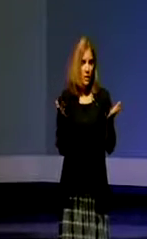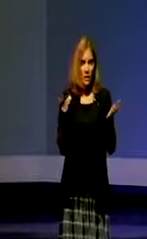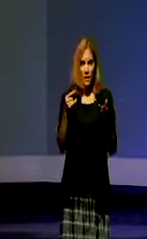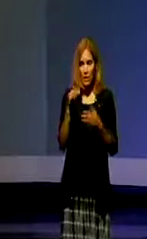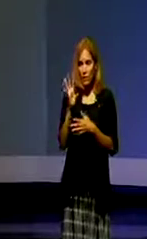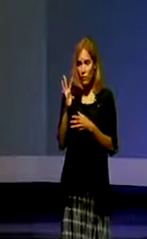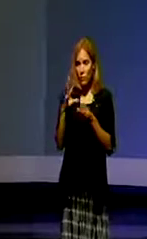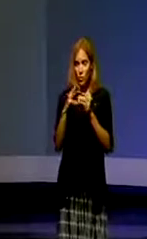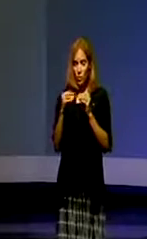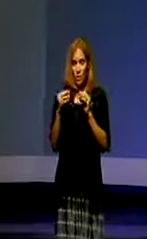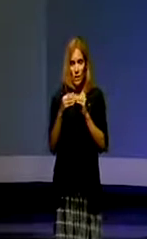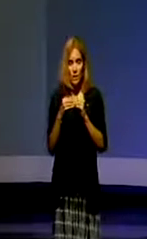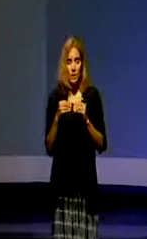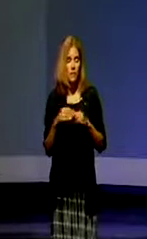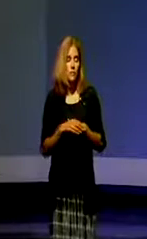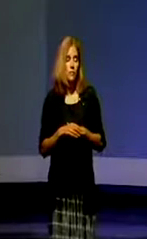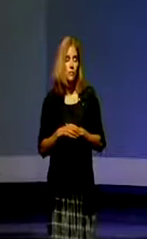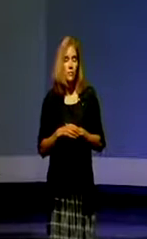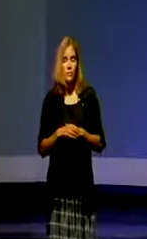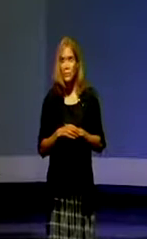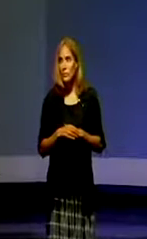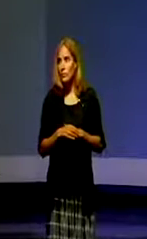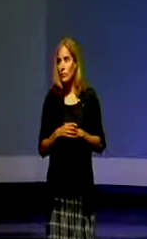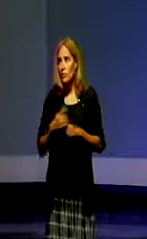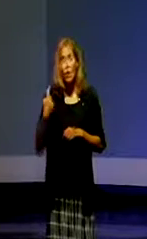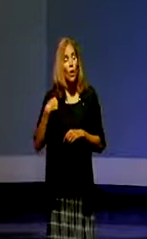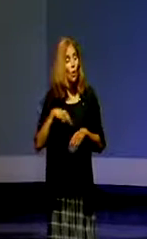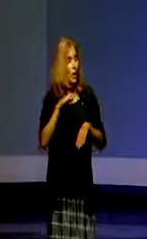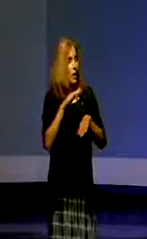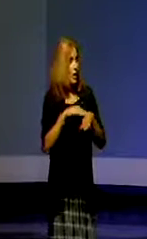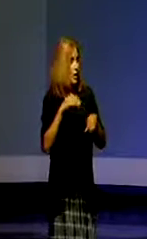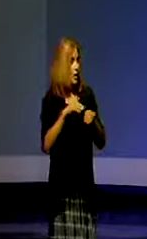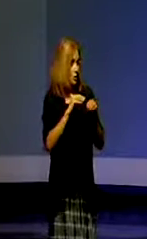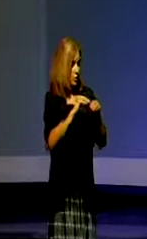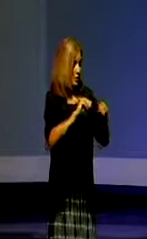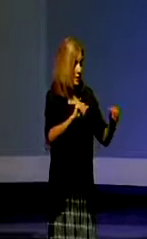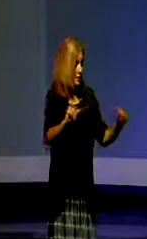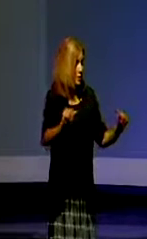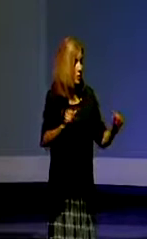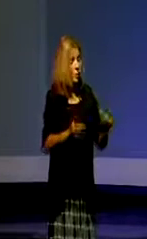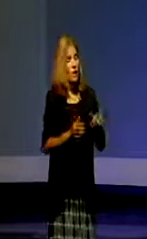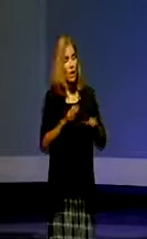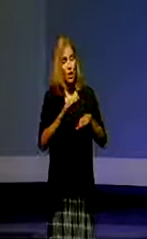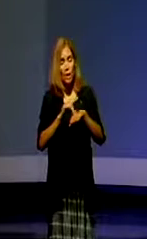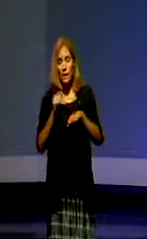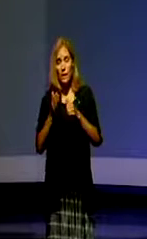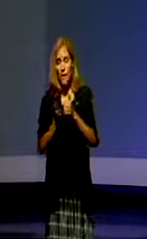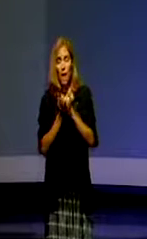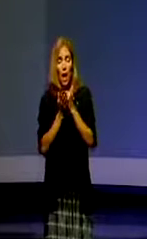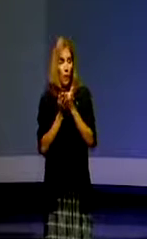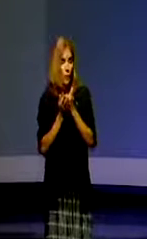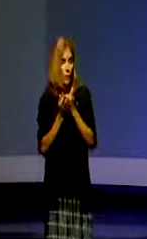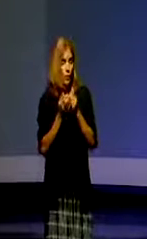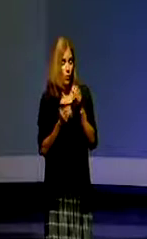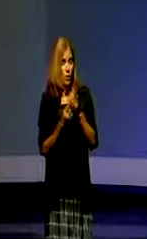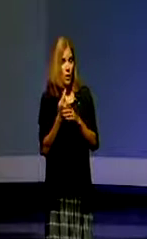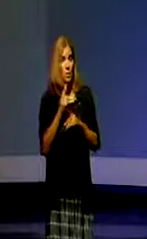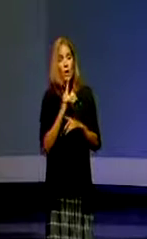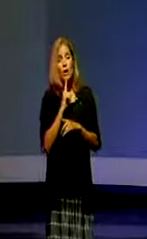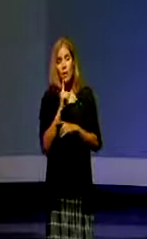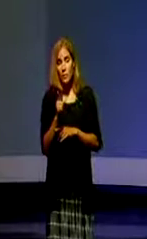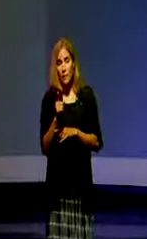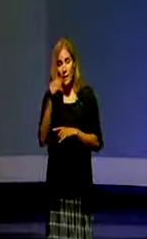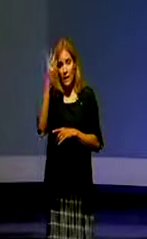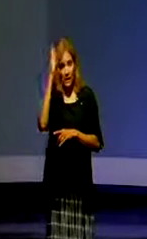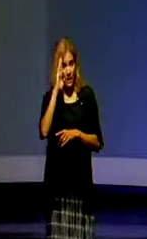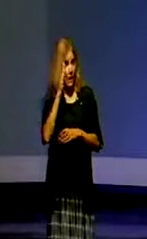four parables, and it's this: that we are called to plant the seed, we're called to help people grow, but ultimately it is